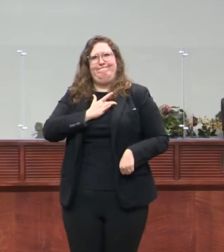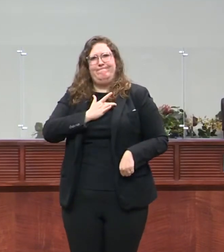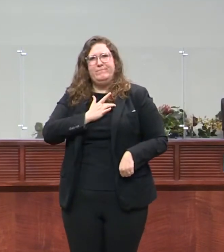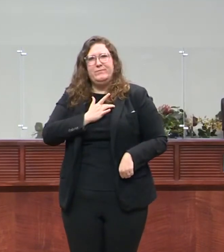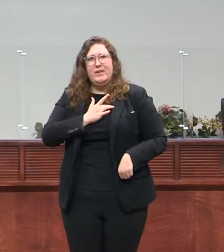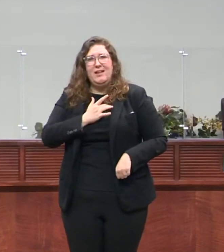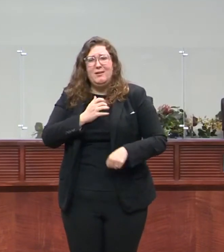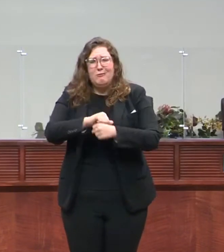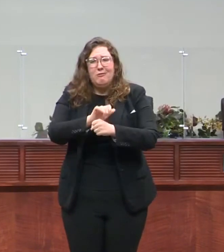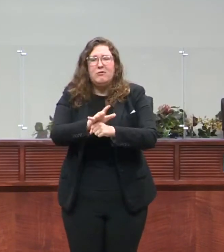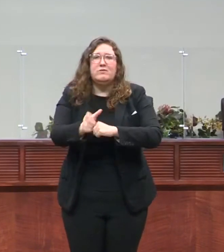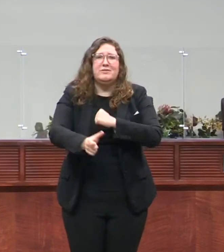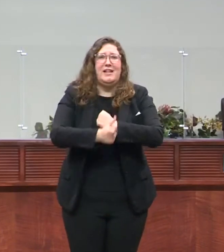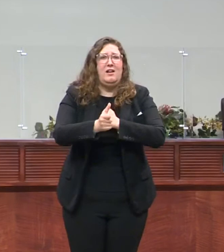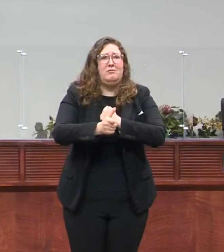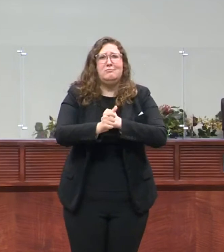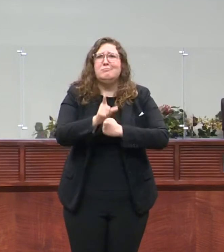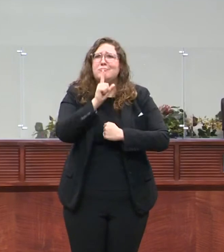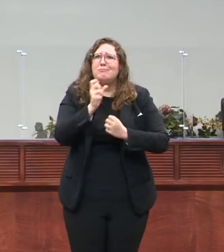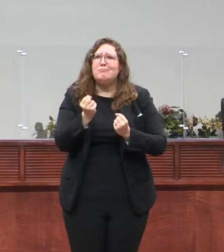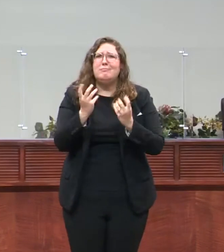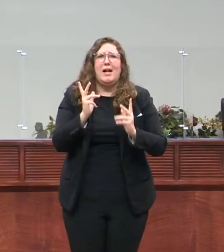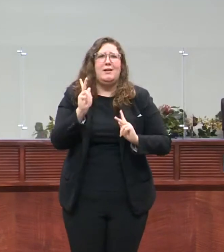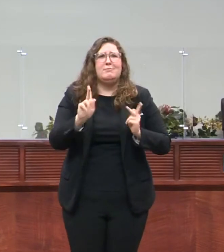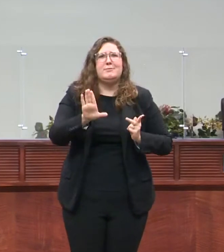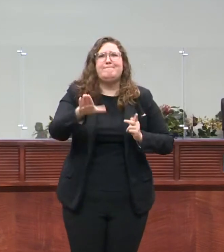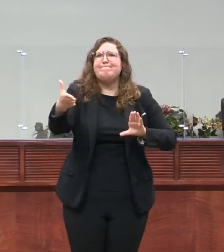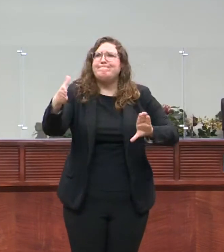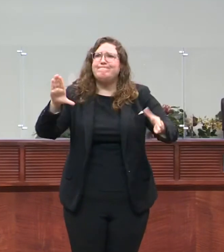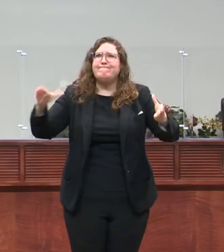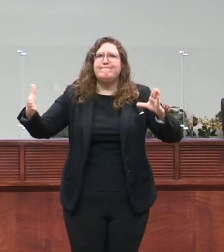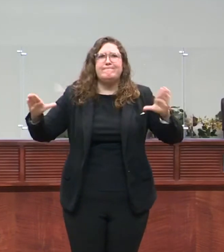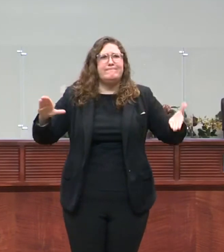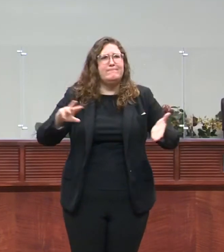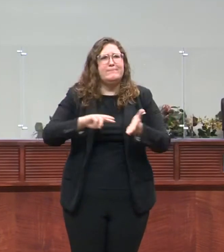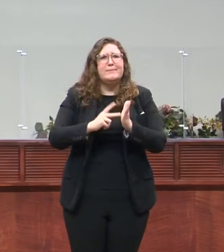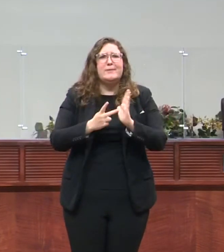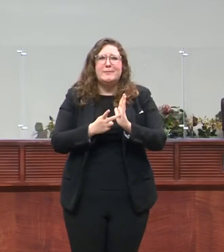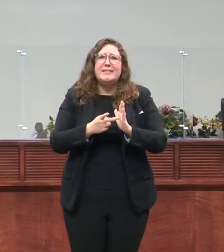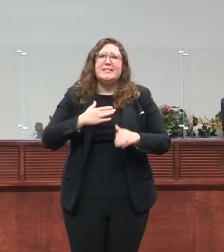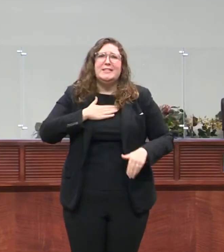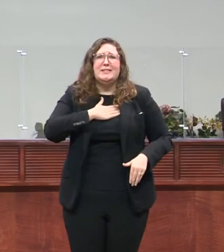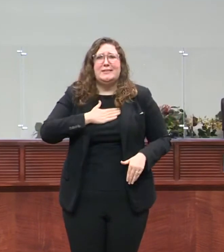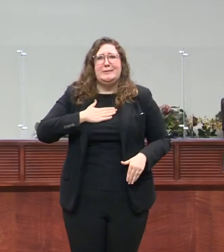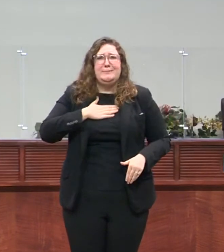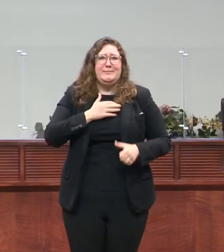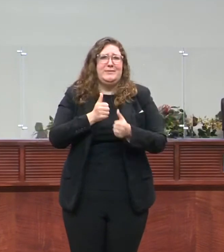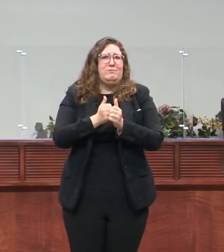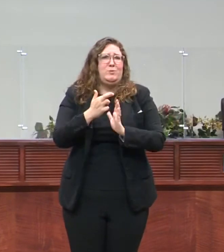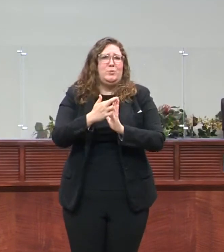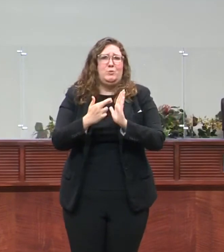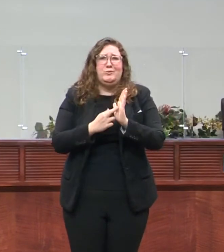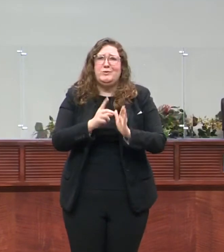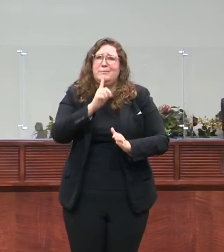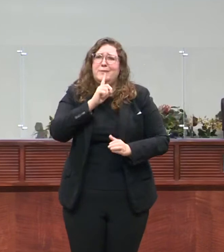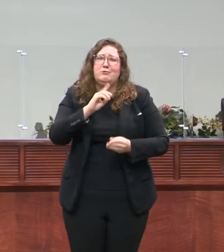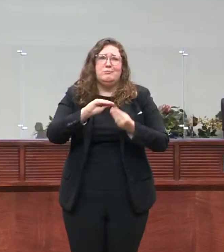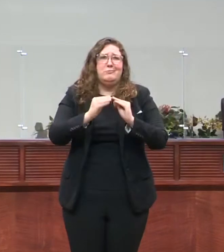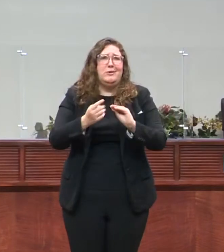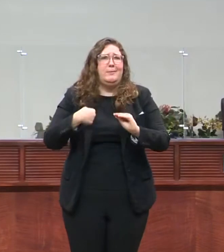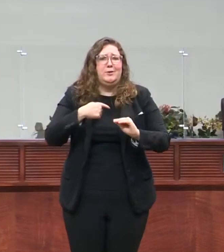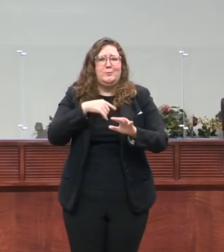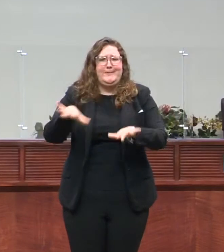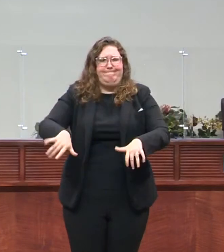claim lives, and we must all continue to do our part to bring it under control. Of course, we know that by